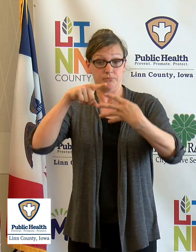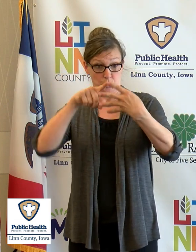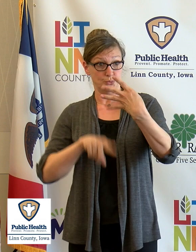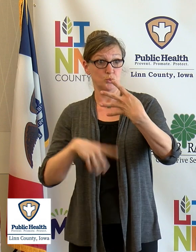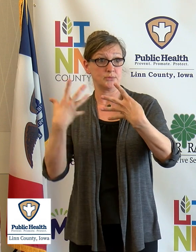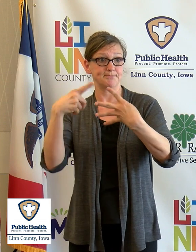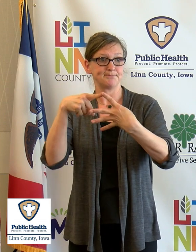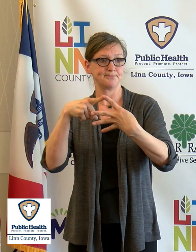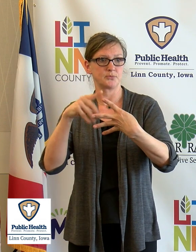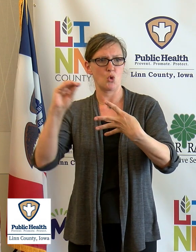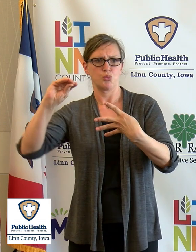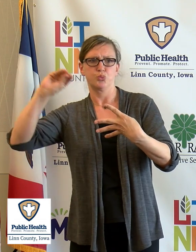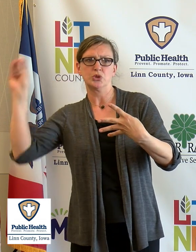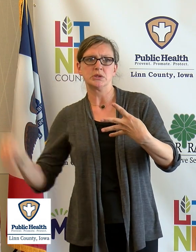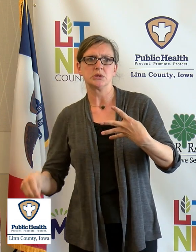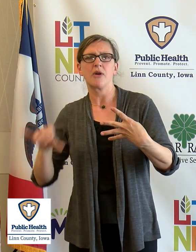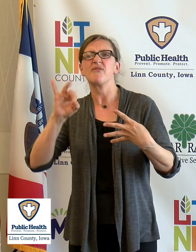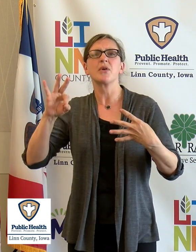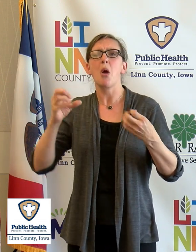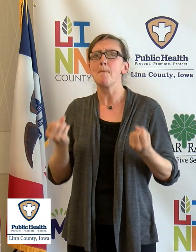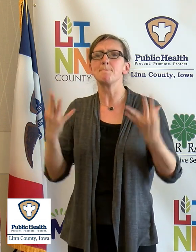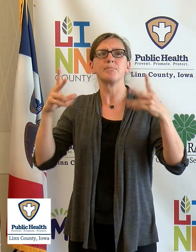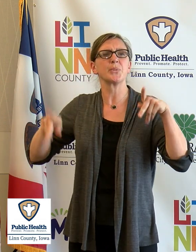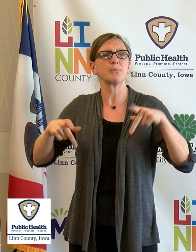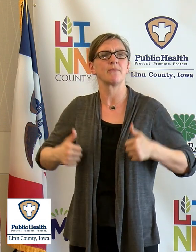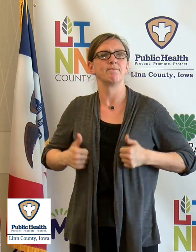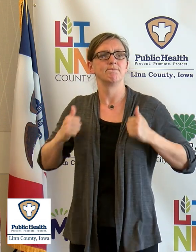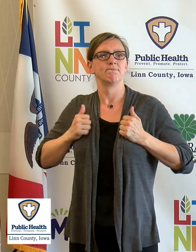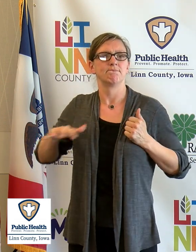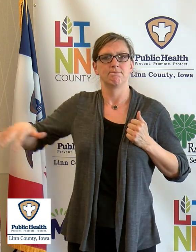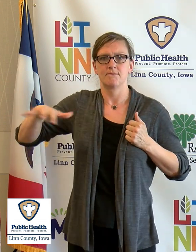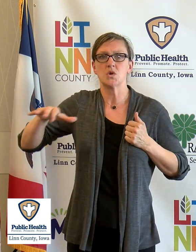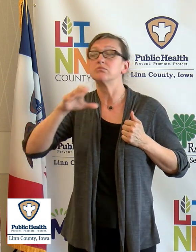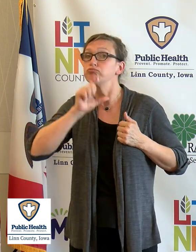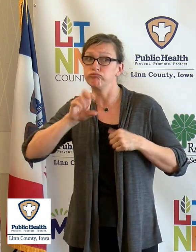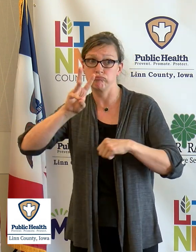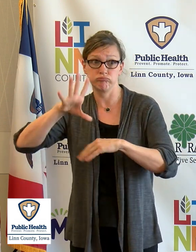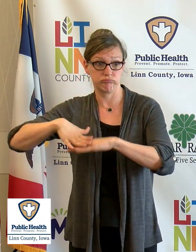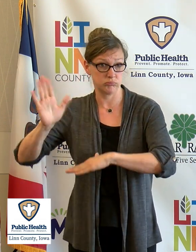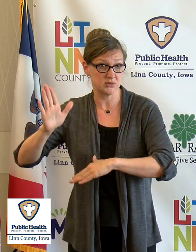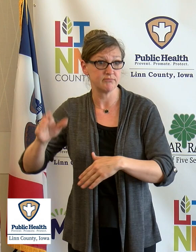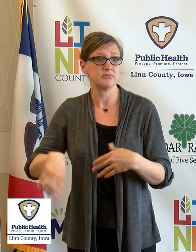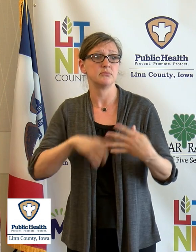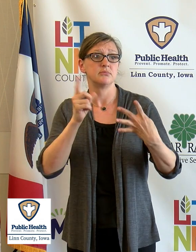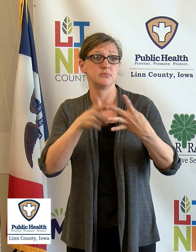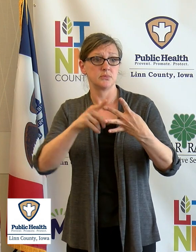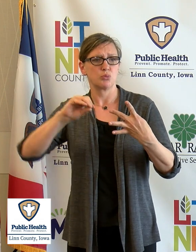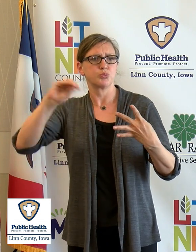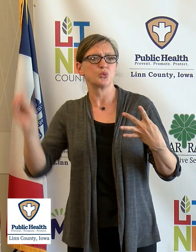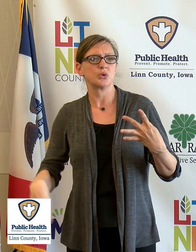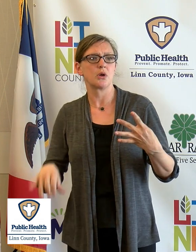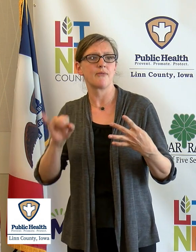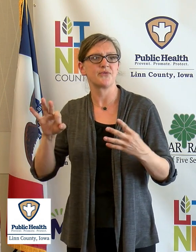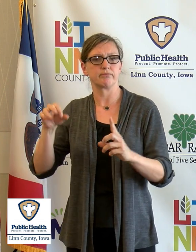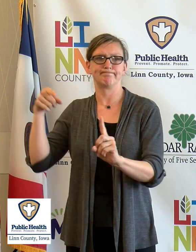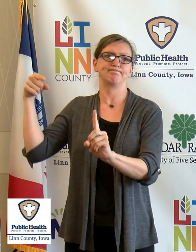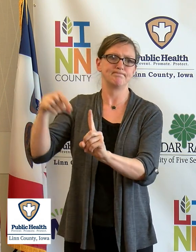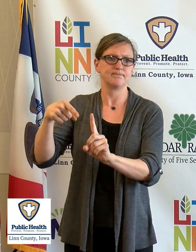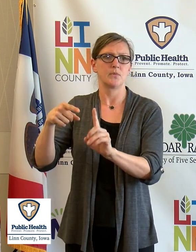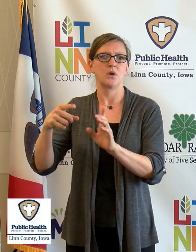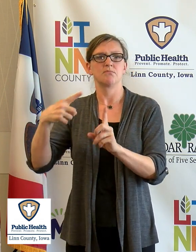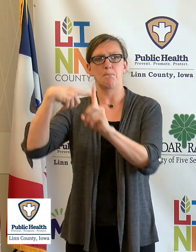than 65 years of age. Number 2, the percent of identified cases requiring